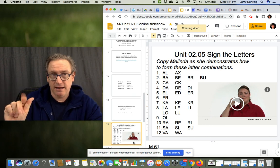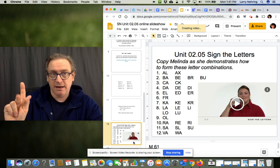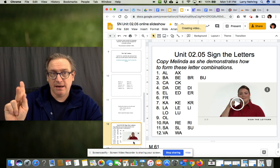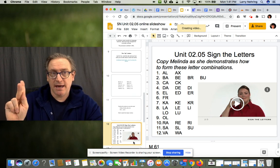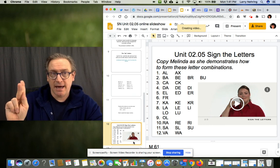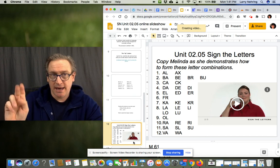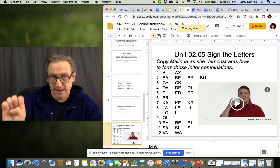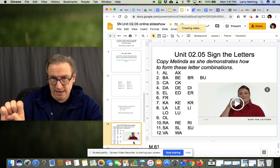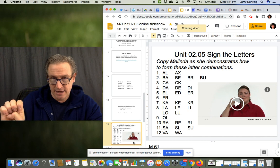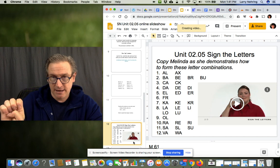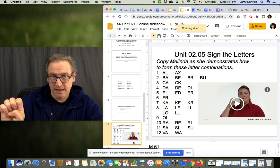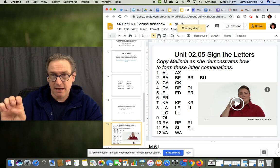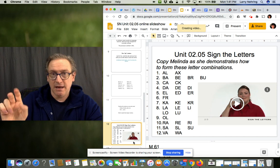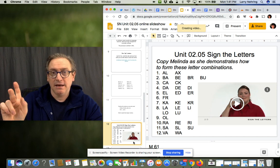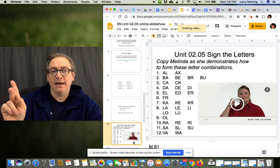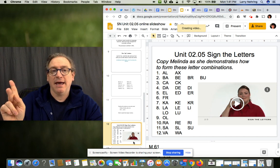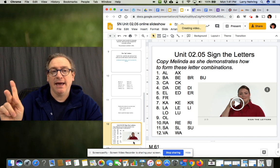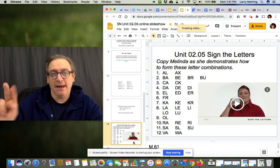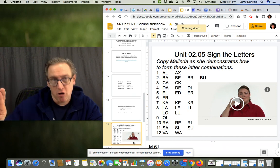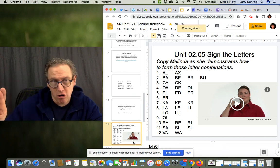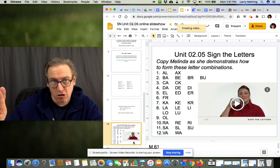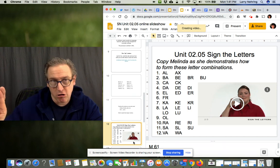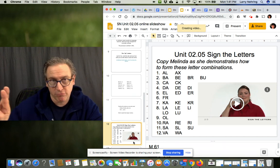K-A, K-E,